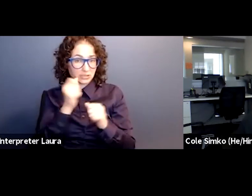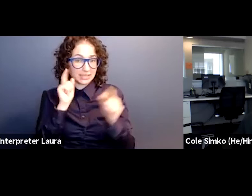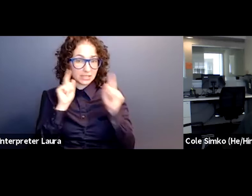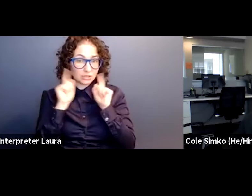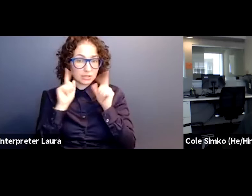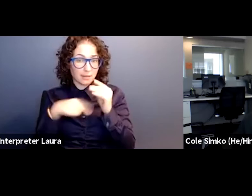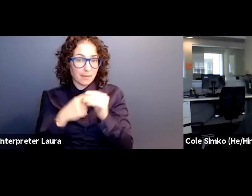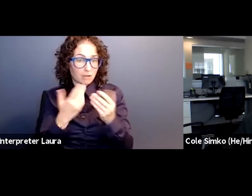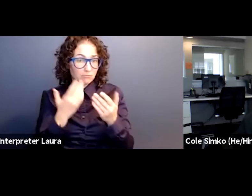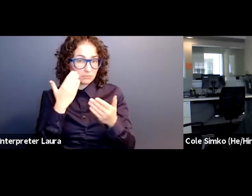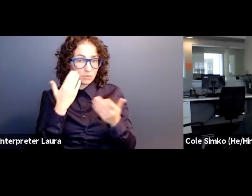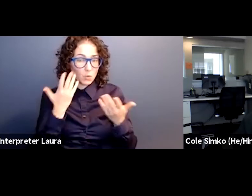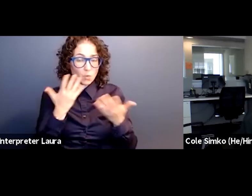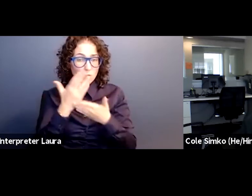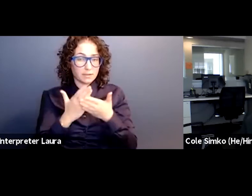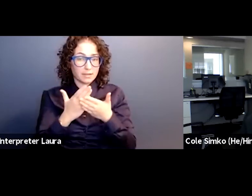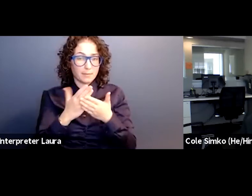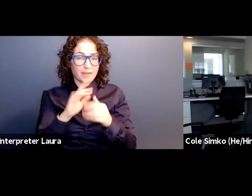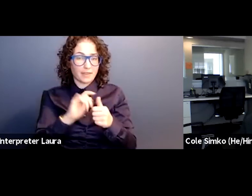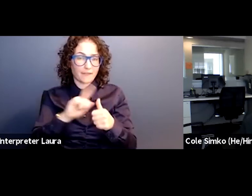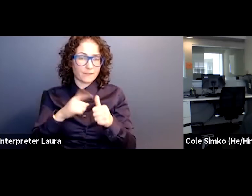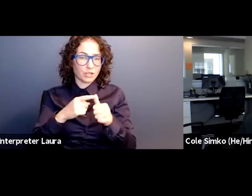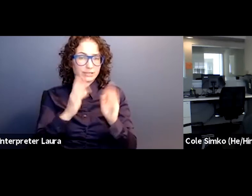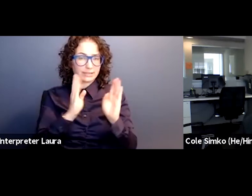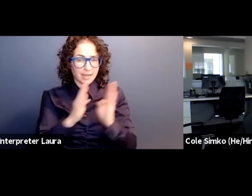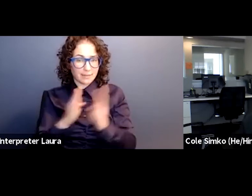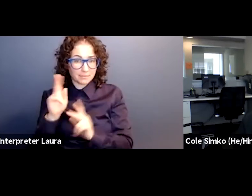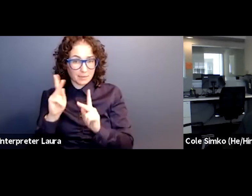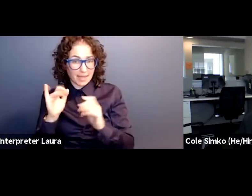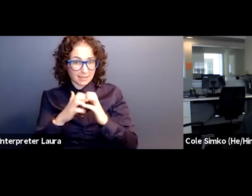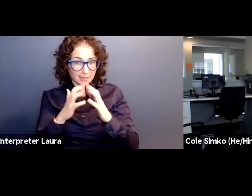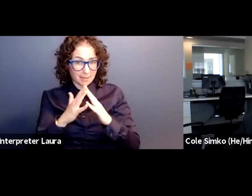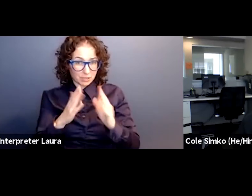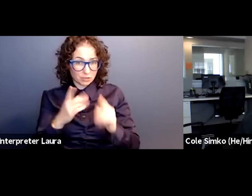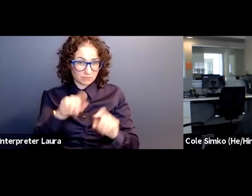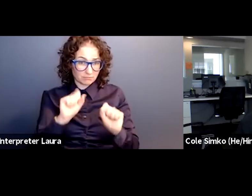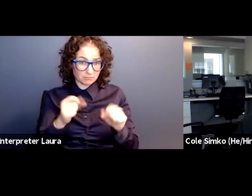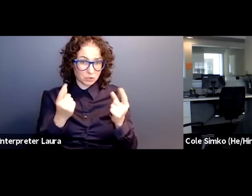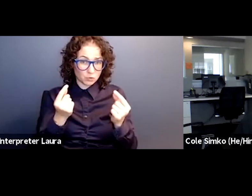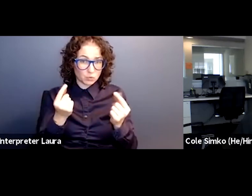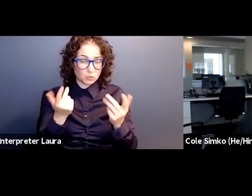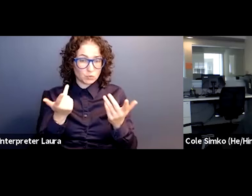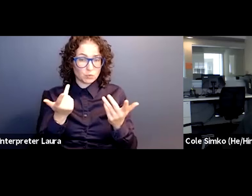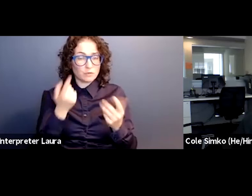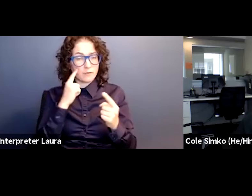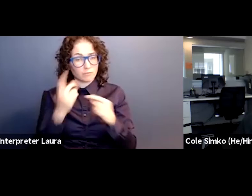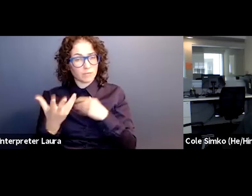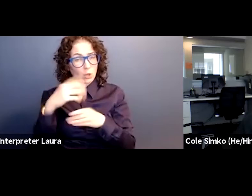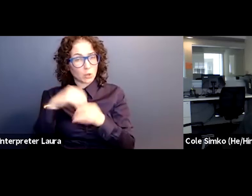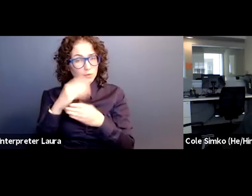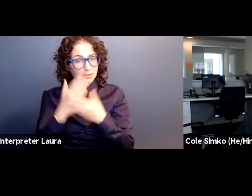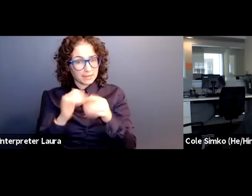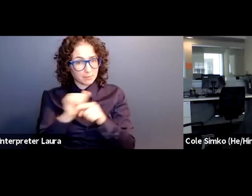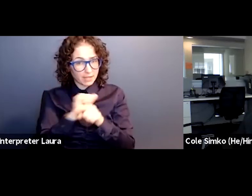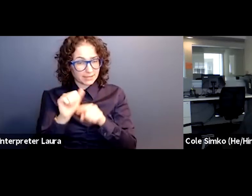about what are some of the first steps that people as implementers can take to include some of these